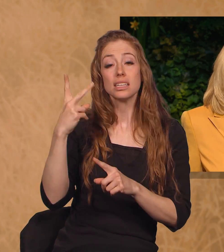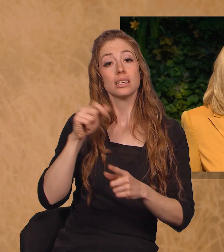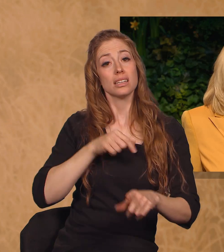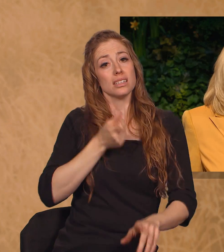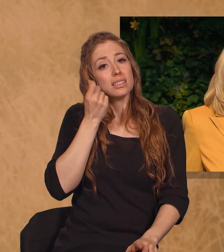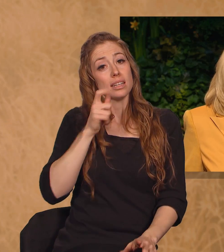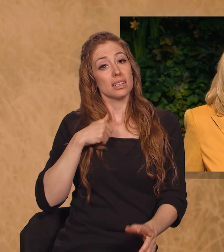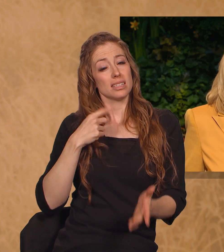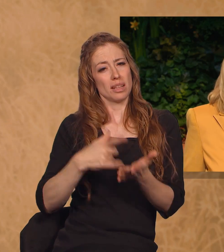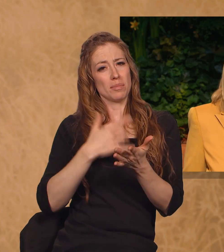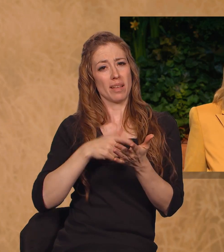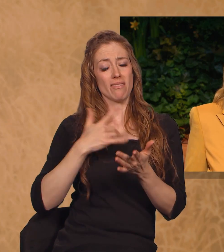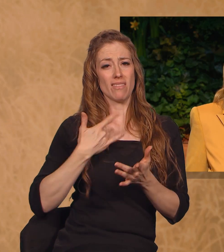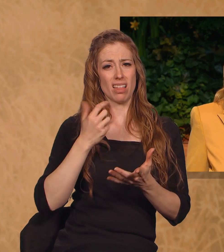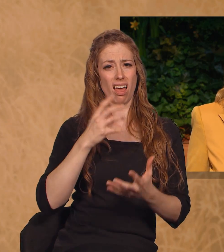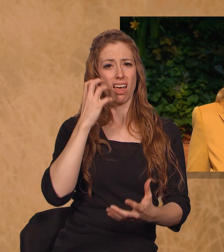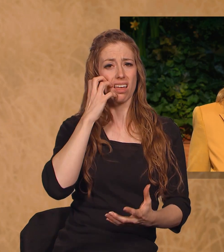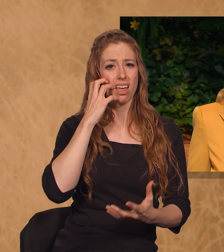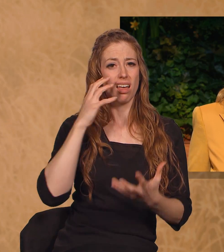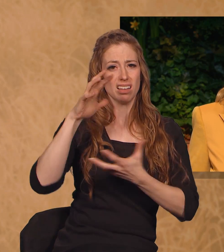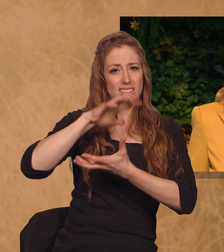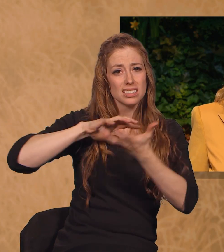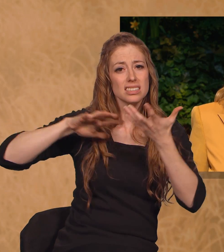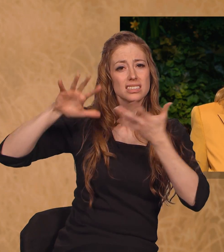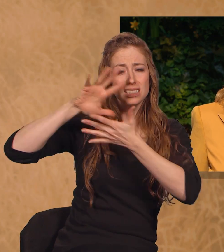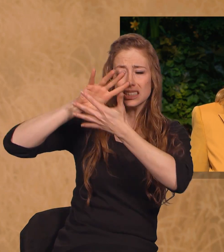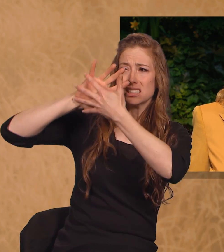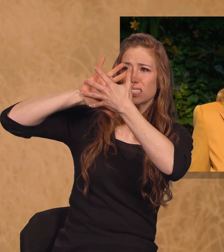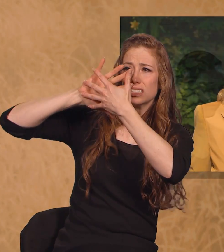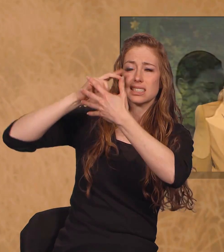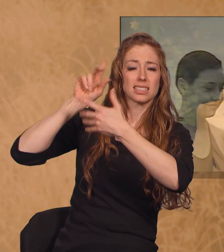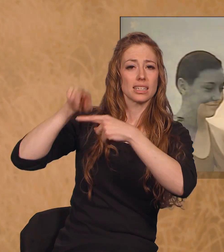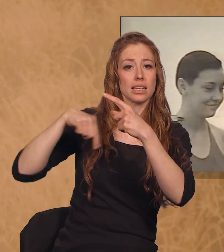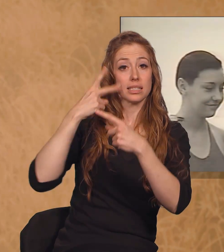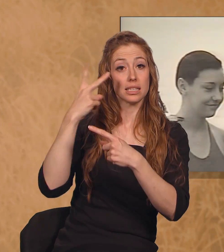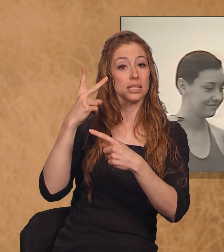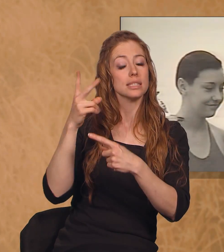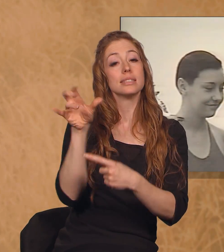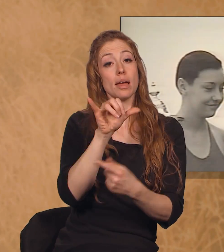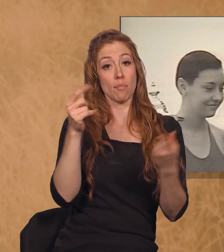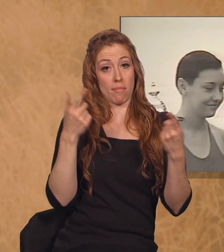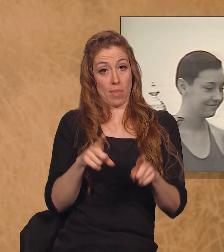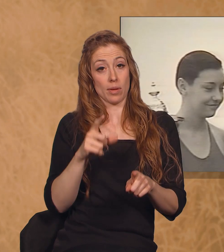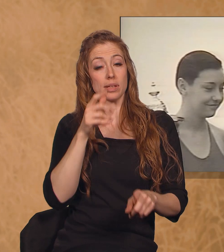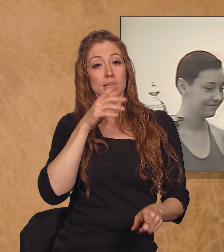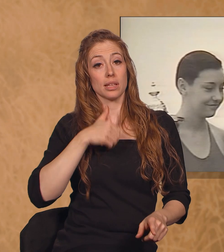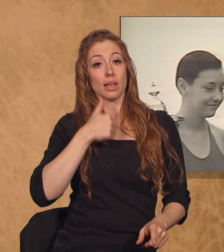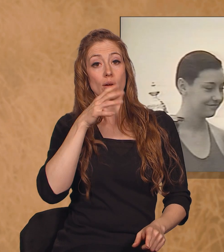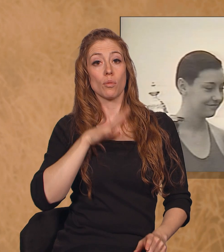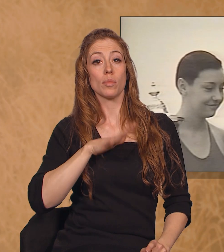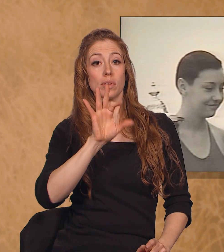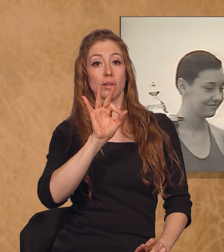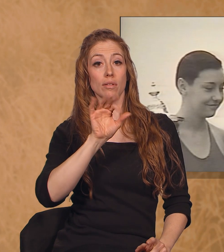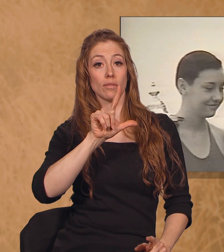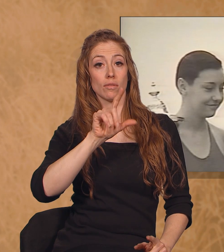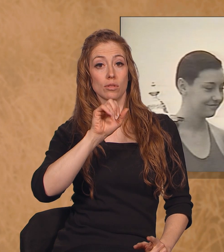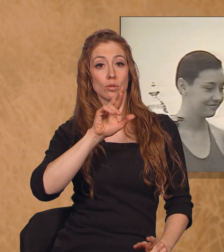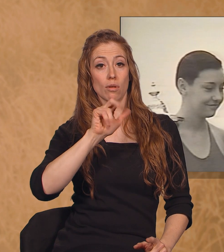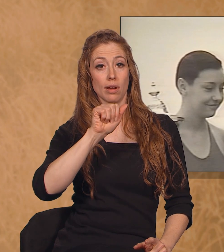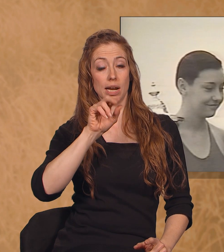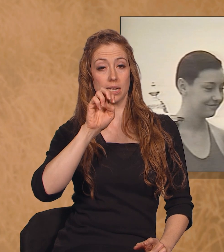seem at times that a thick fog obscures the light. Such was the case with a young woman named Florence Chadwick.